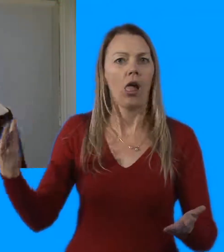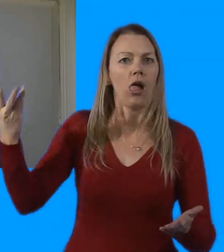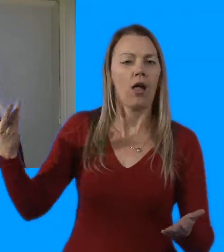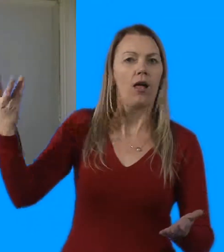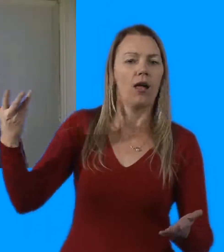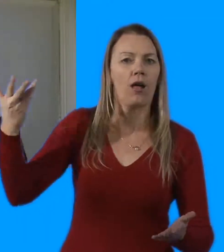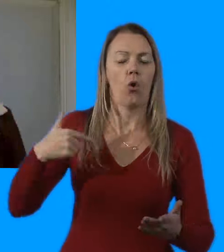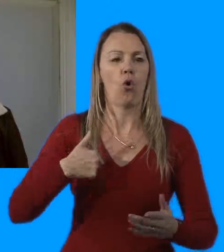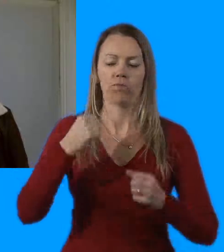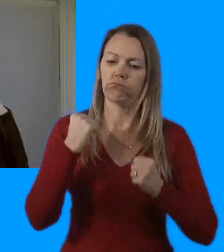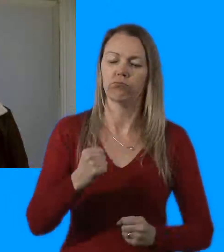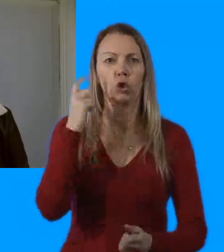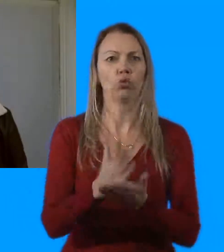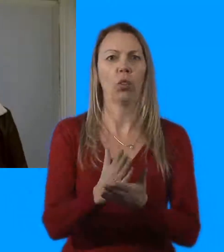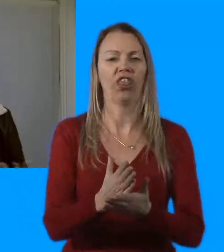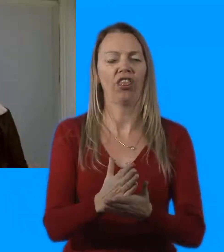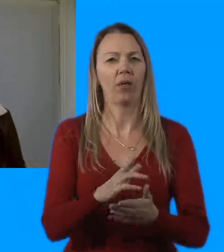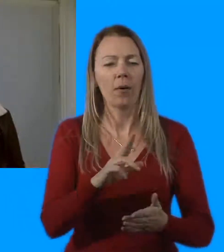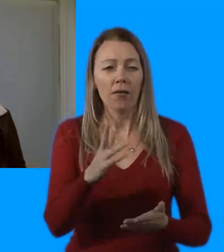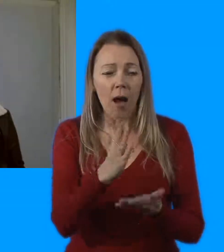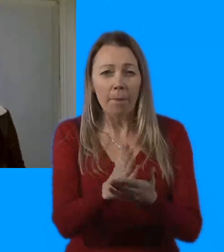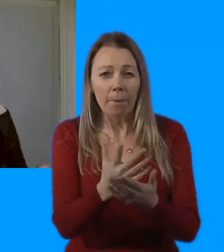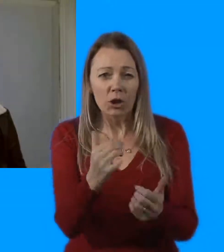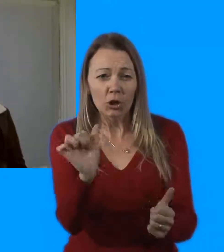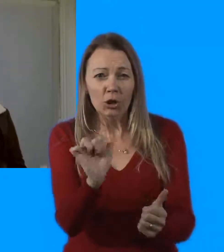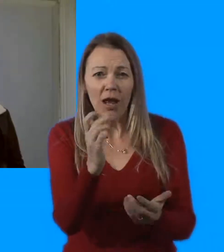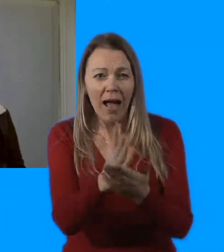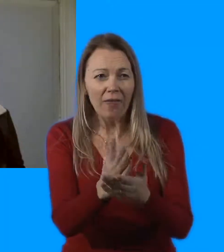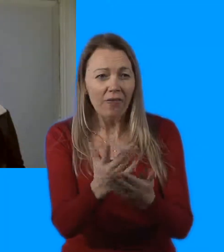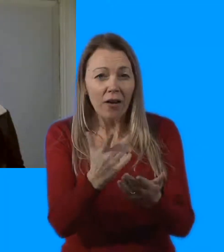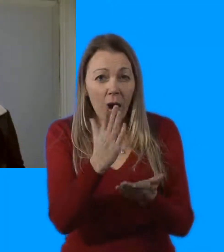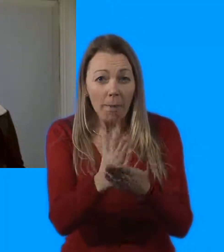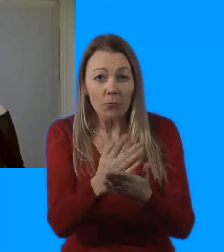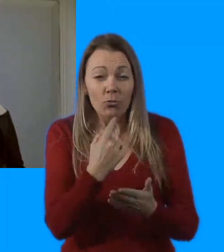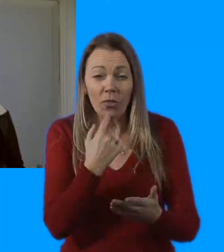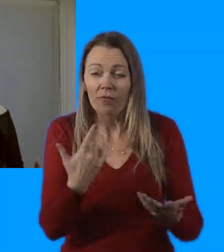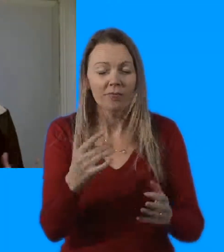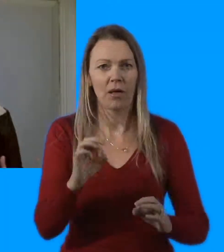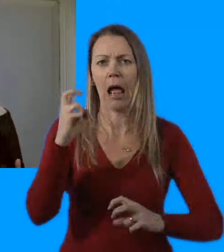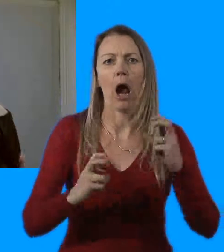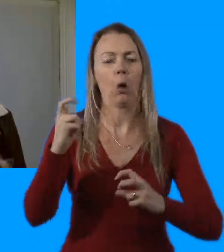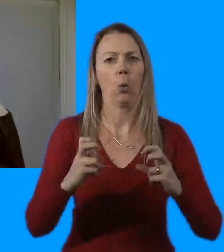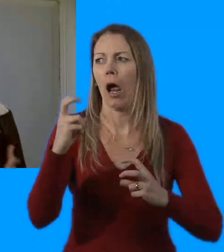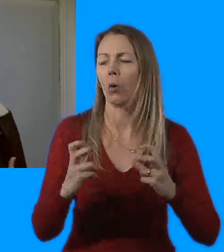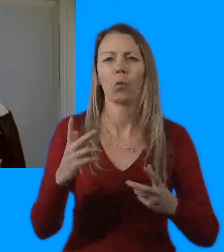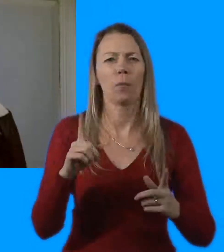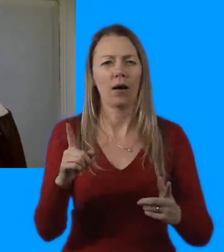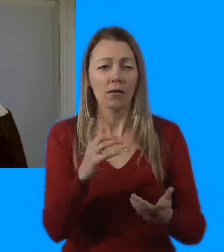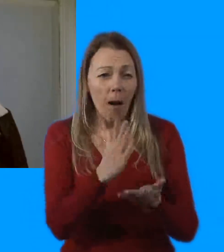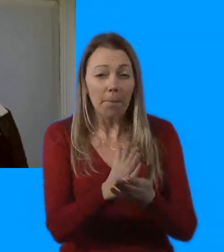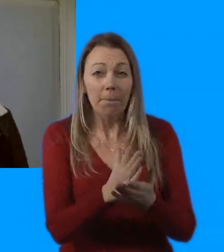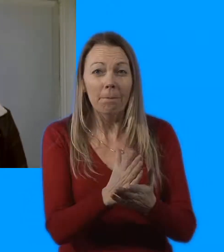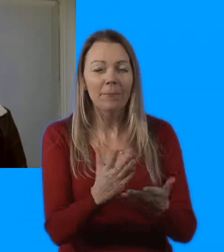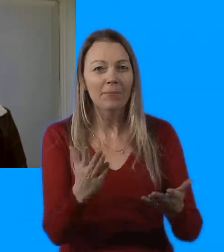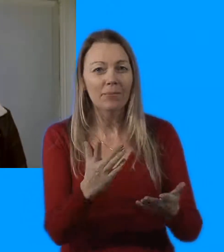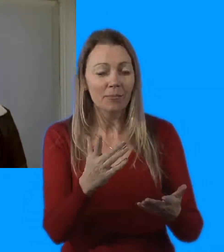gets exaggerated, and people argue points that might not be so truthful, or people might cause arguments for causing argument's